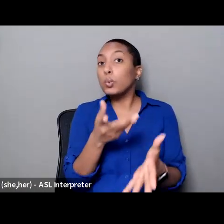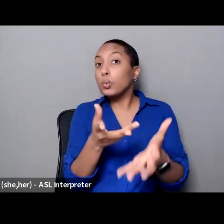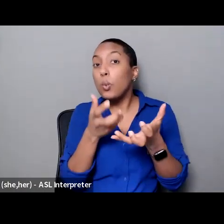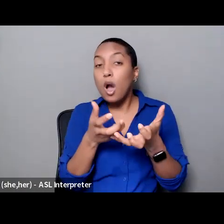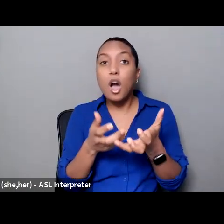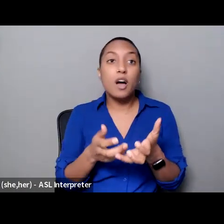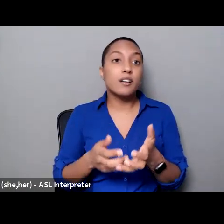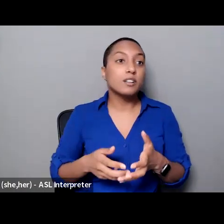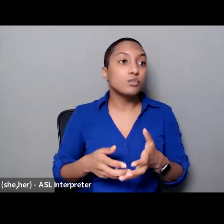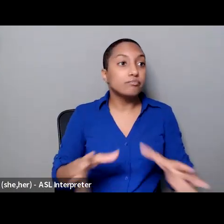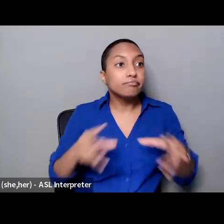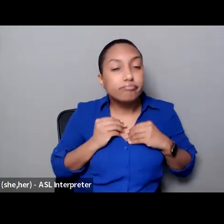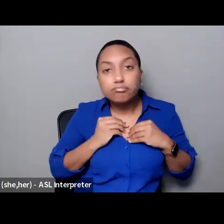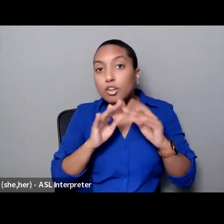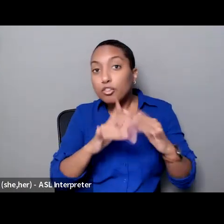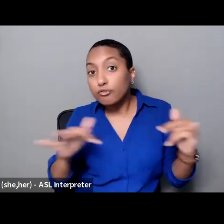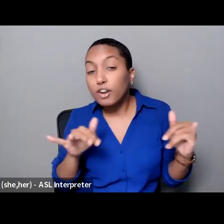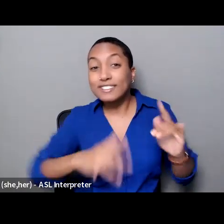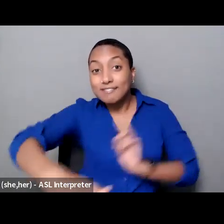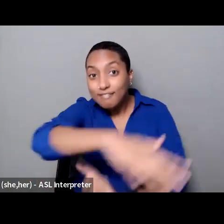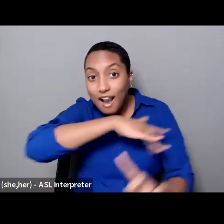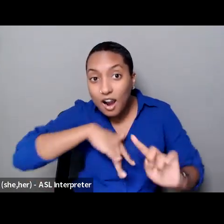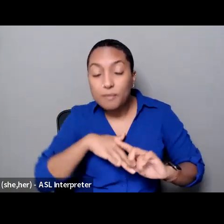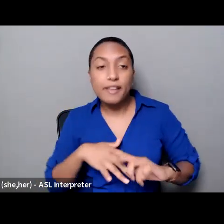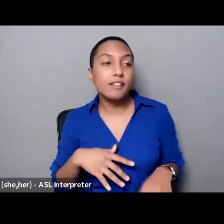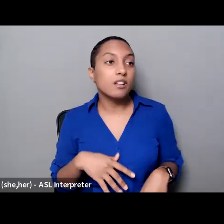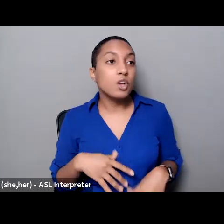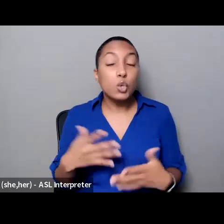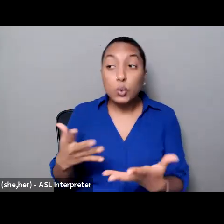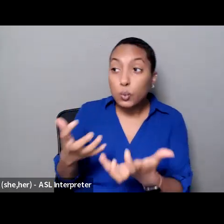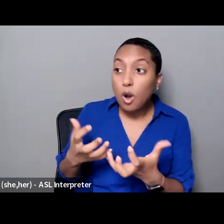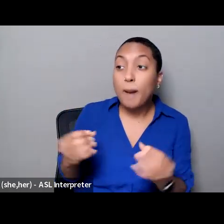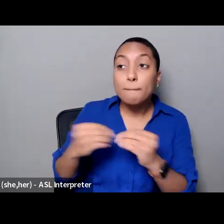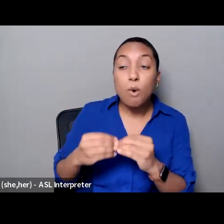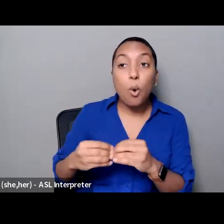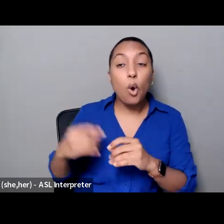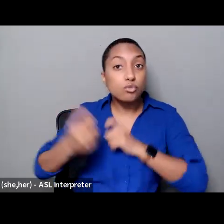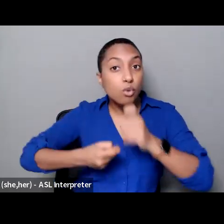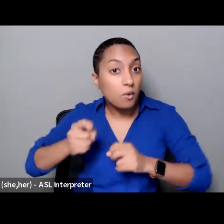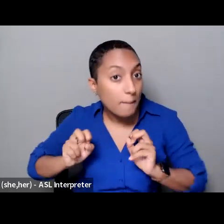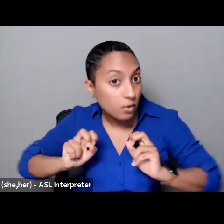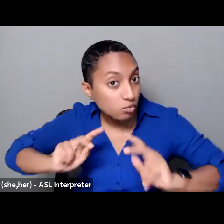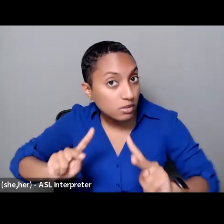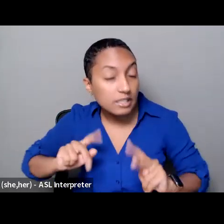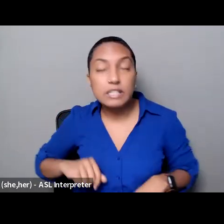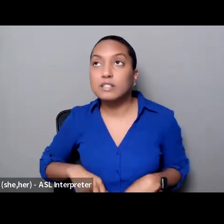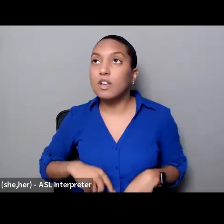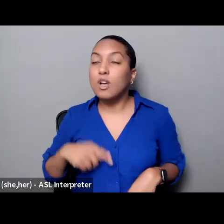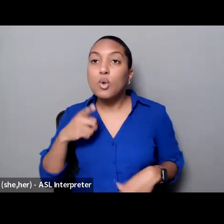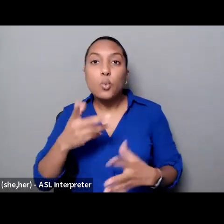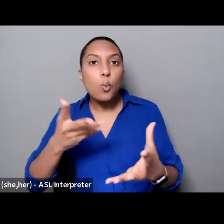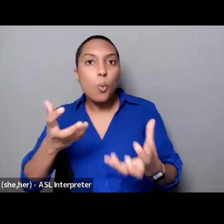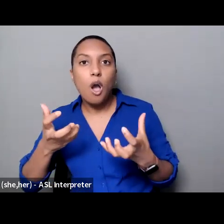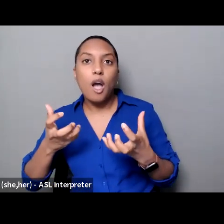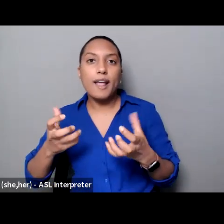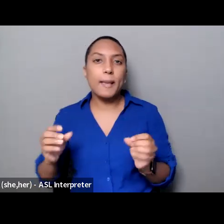want to broaden our donor opportunities. The why may be that we want to enhance our mission and values. Those